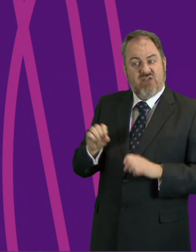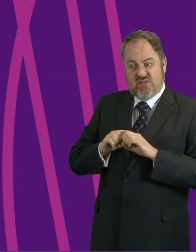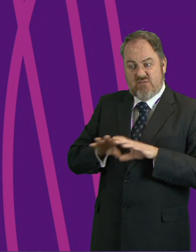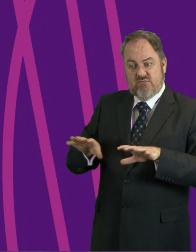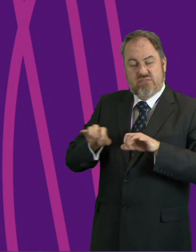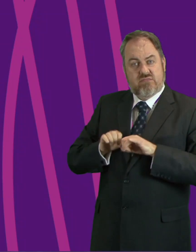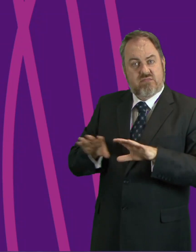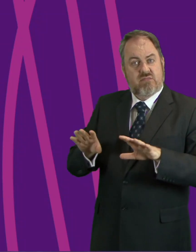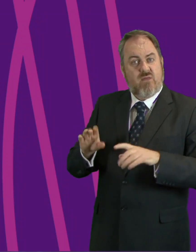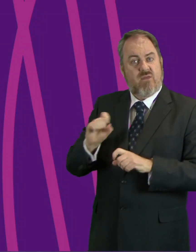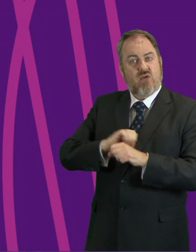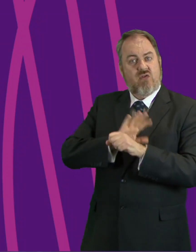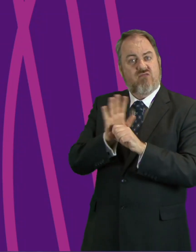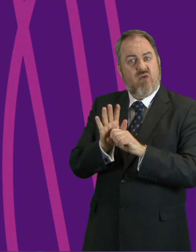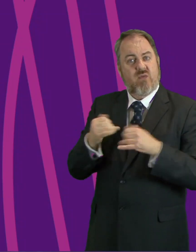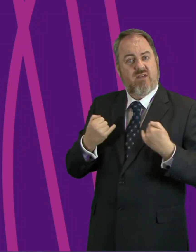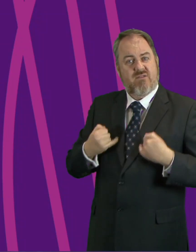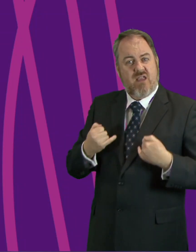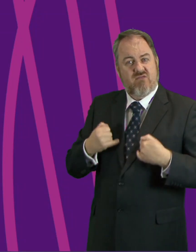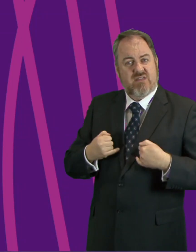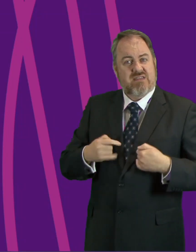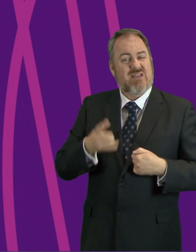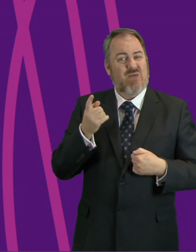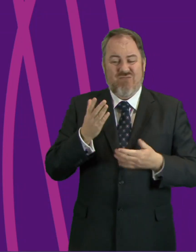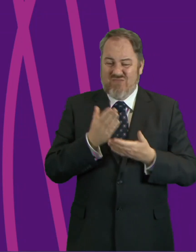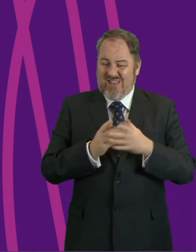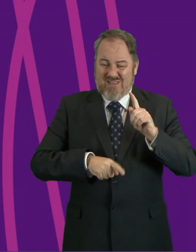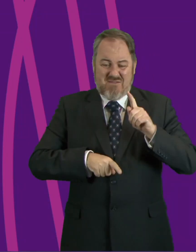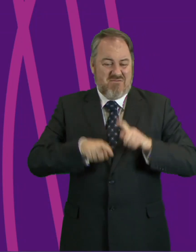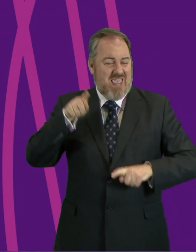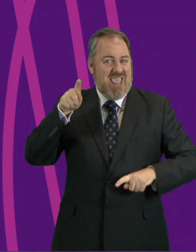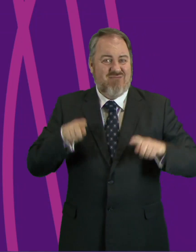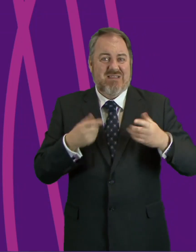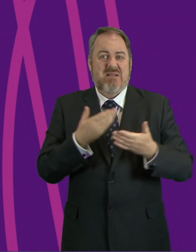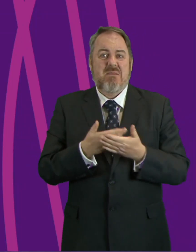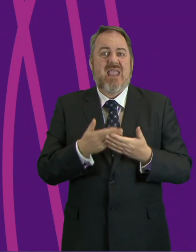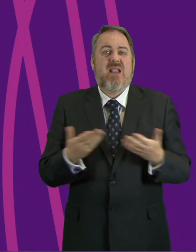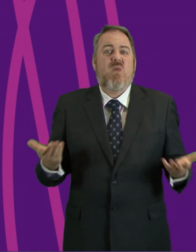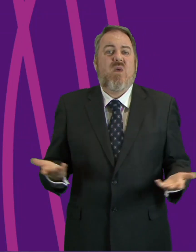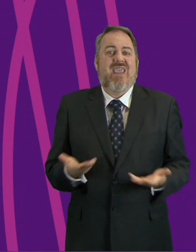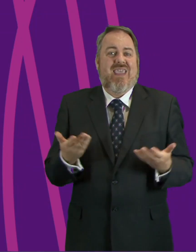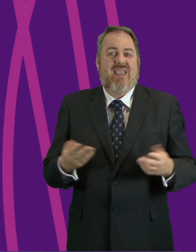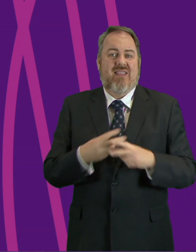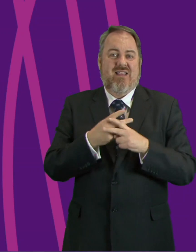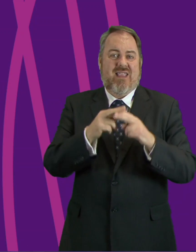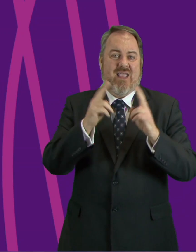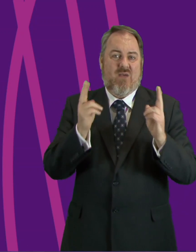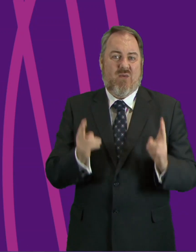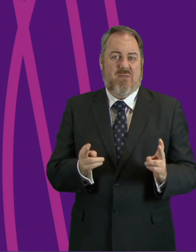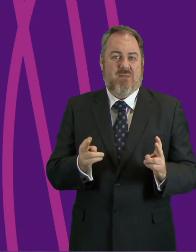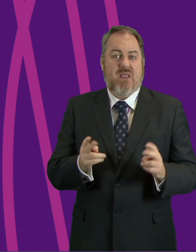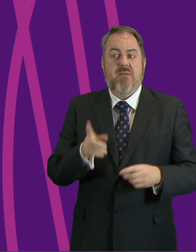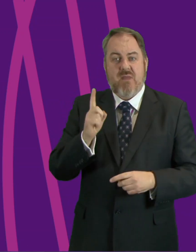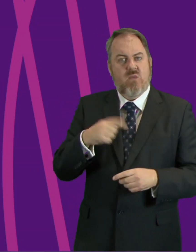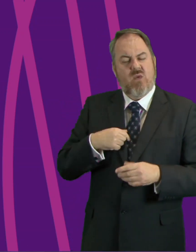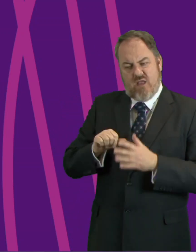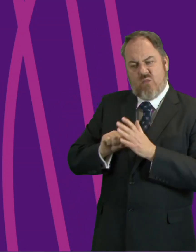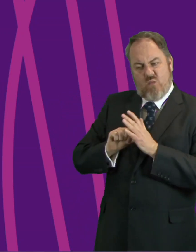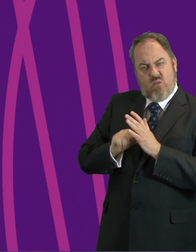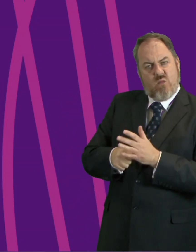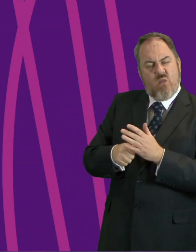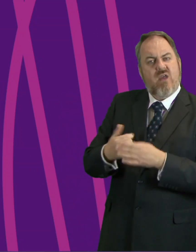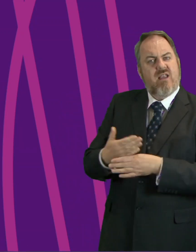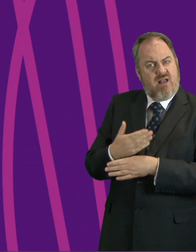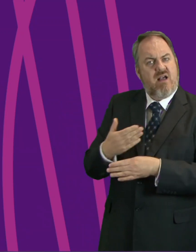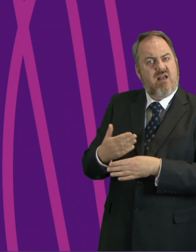figure across all care homes. It will be variable in different settings. Now, there is work ongoing to understand that in